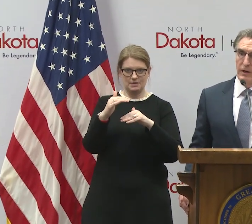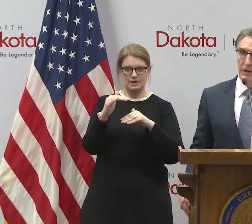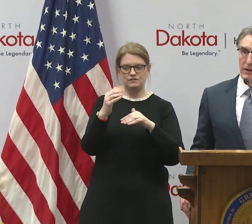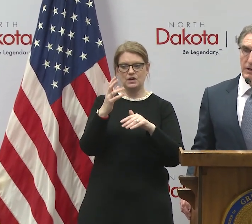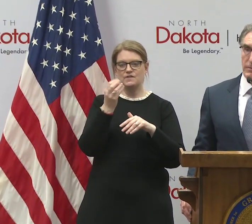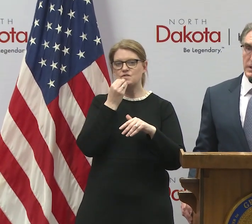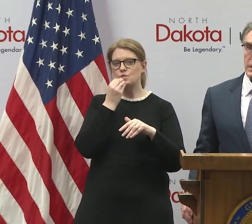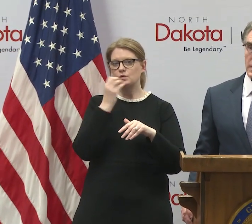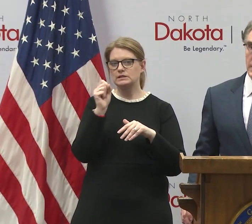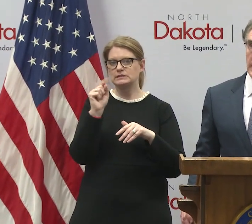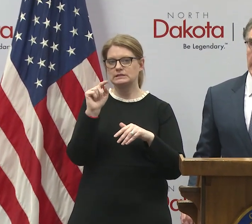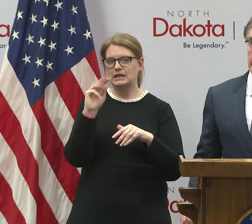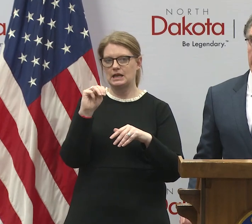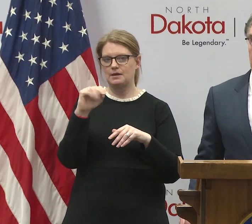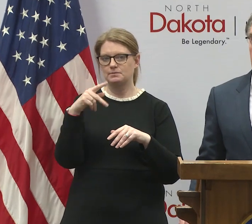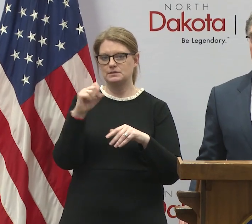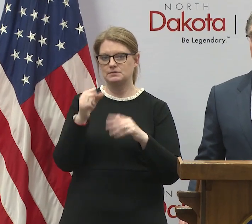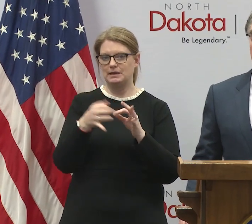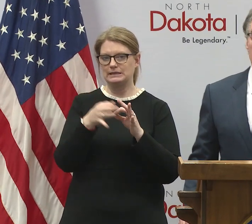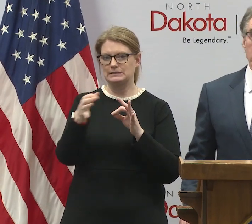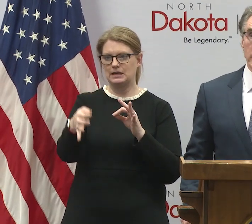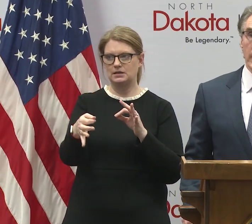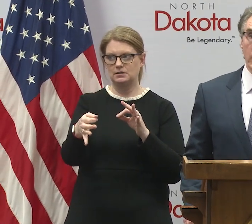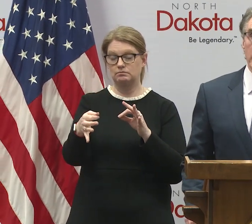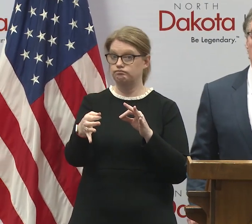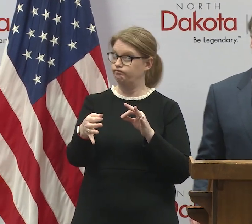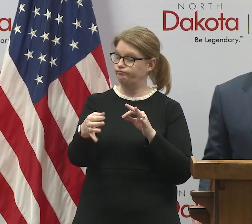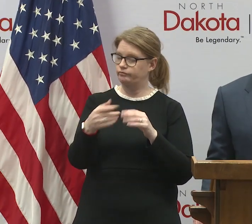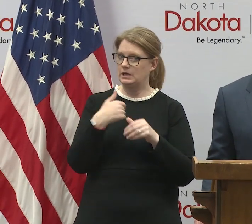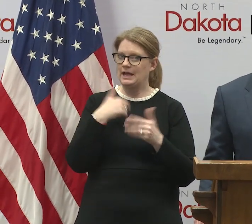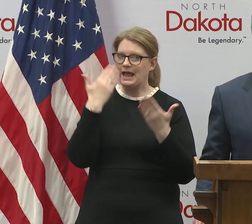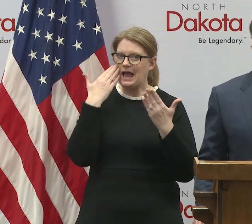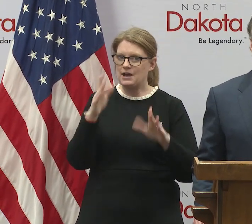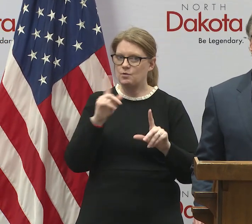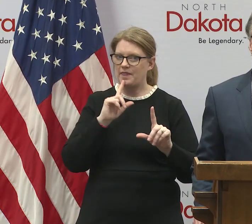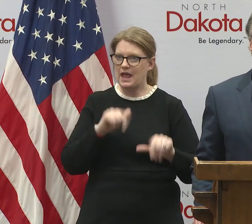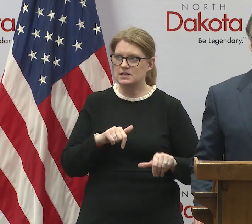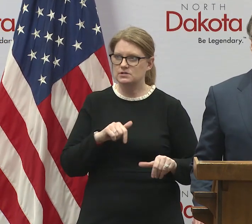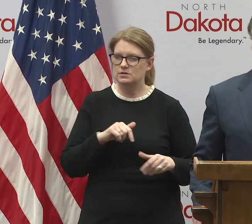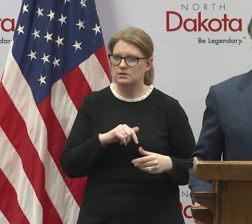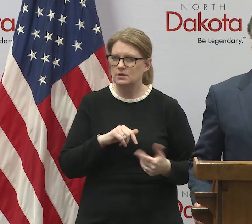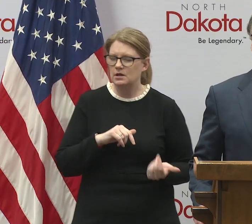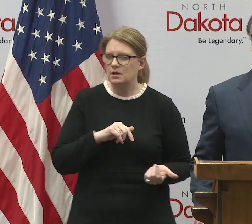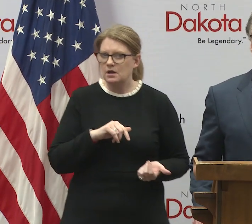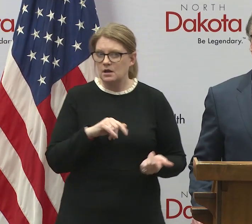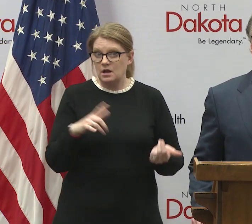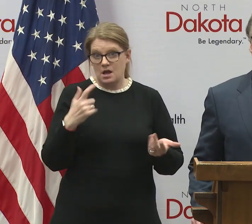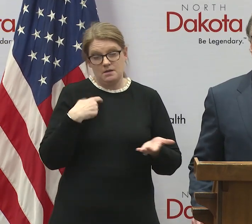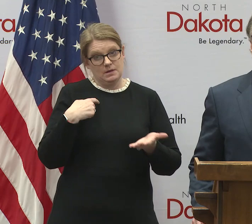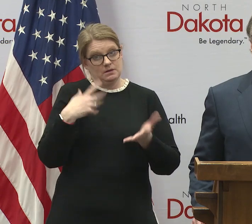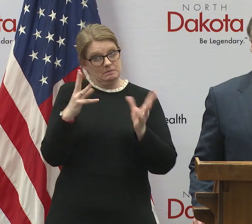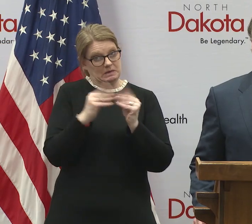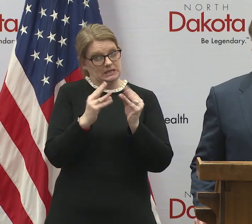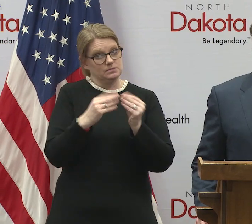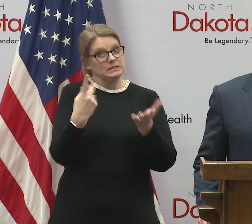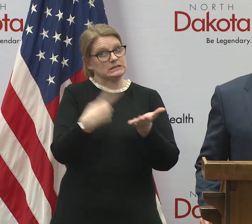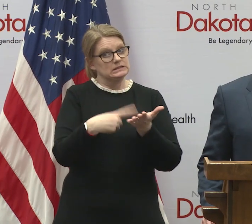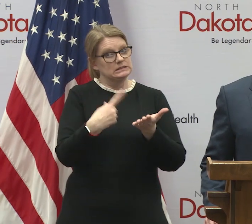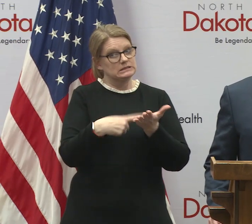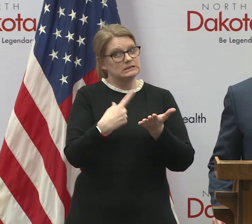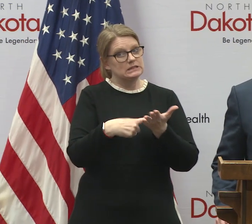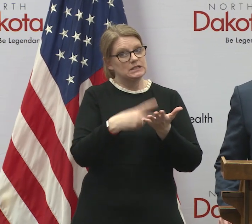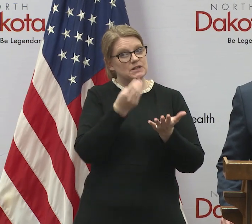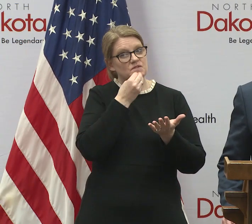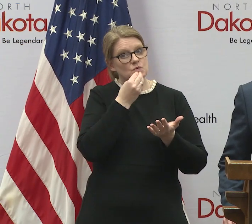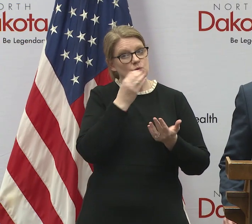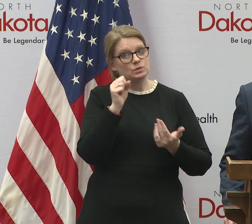stamps going to be extended? I don't know the answer to that. We did have, I have been in meetings where we've been talking about